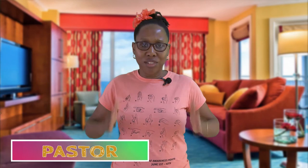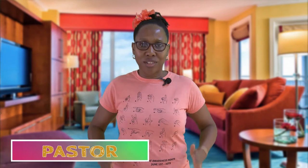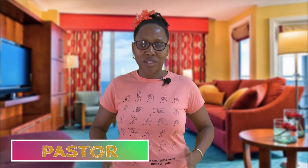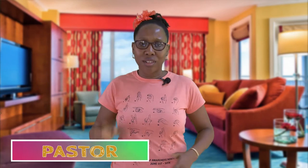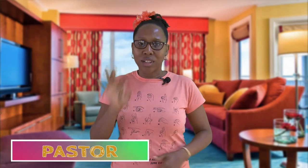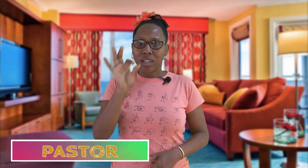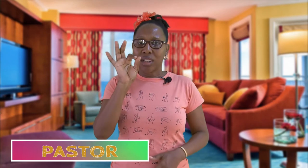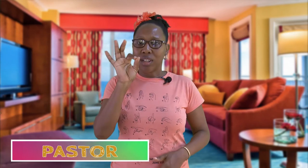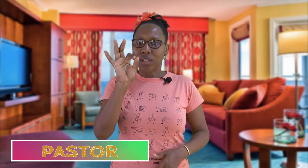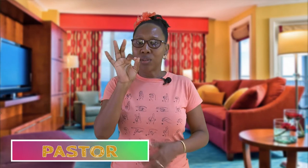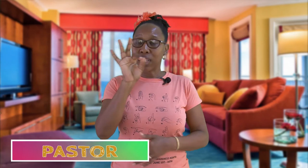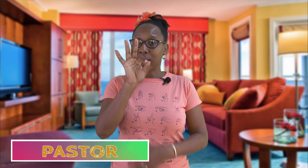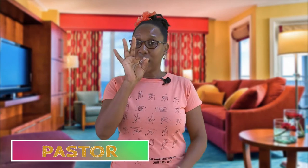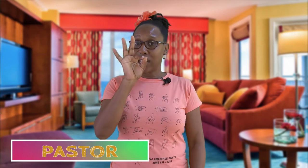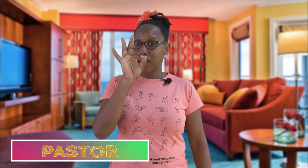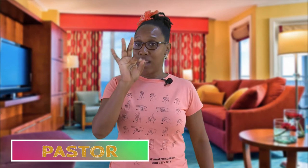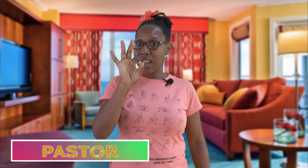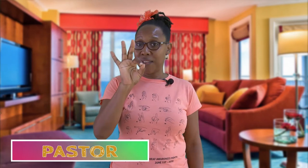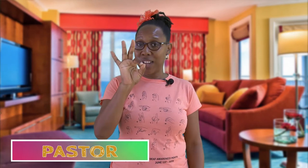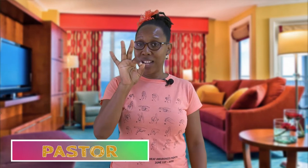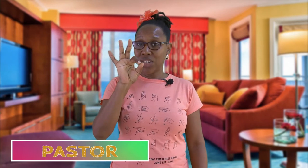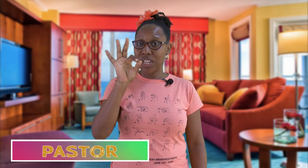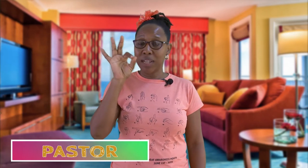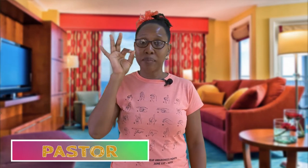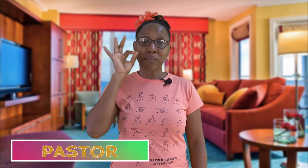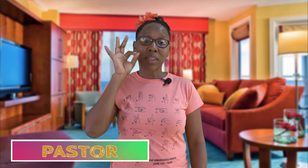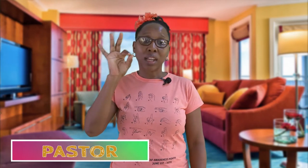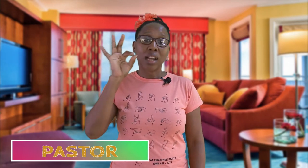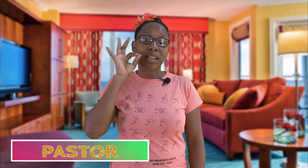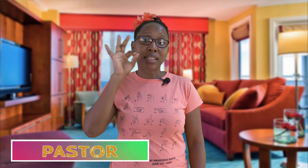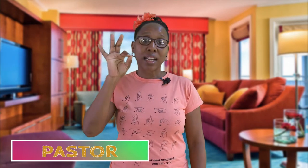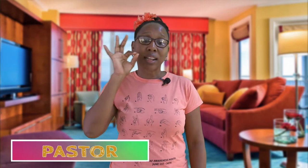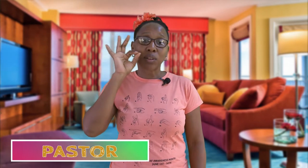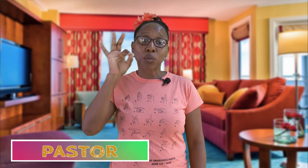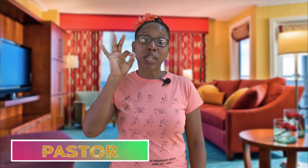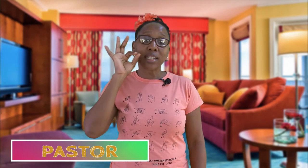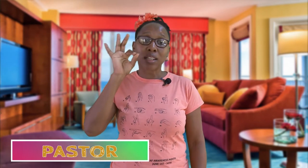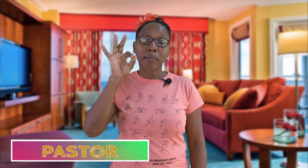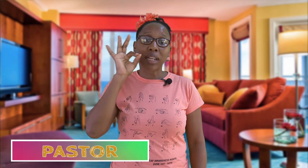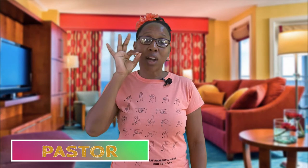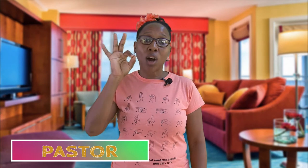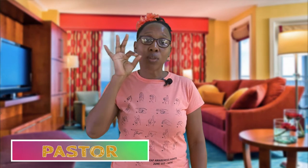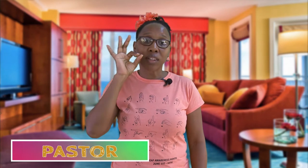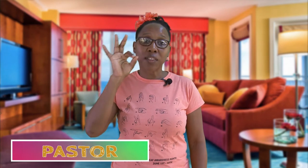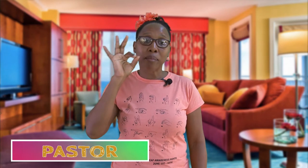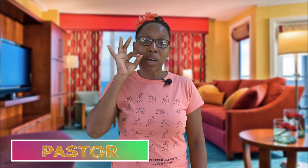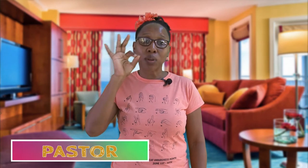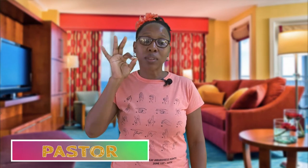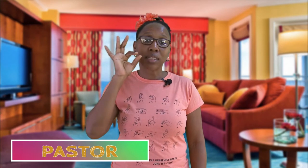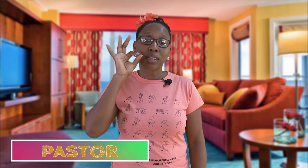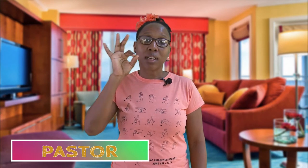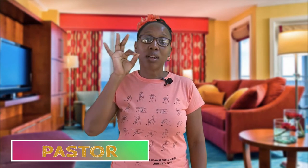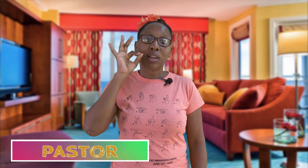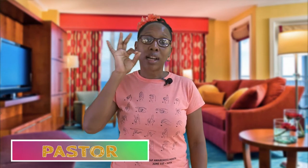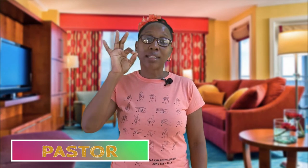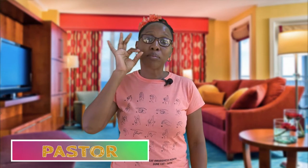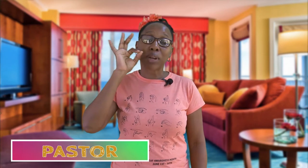using the f hand shape it's like words coming out of the mouth as the